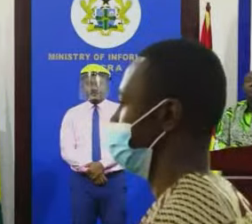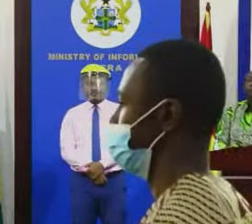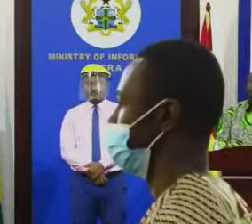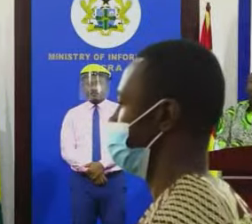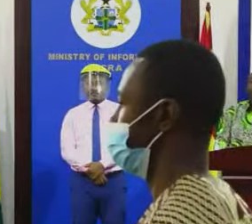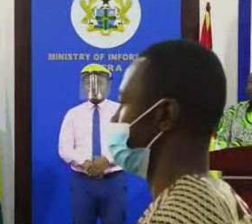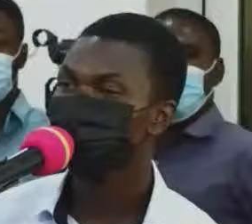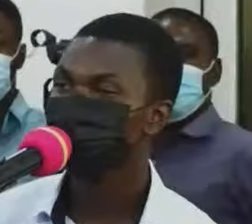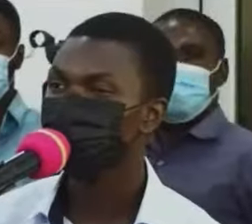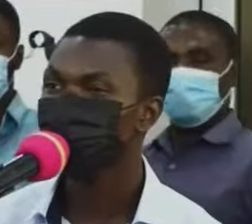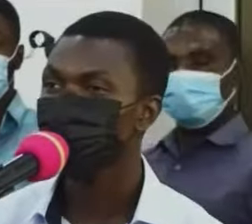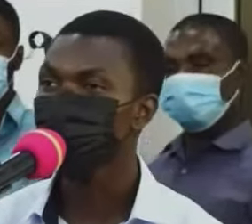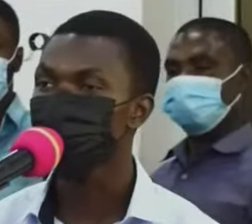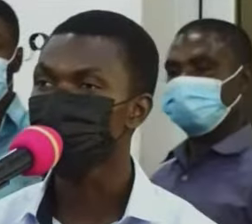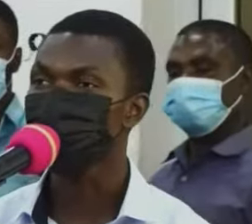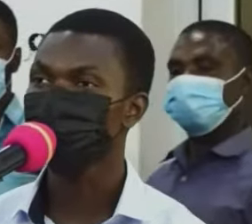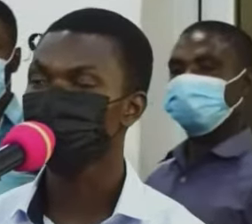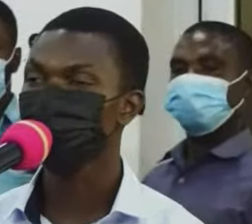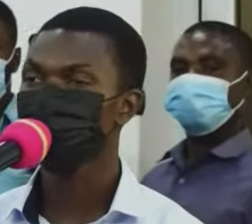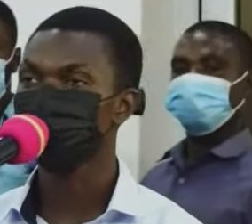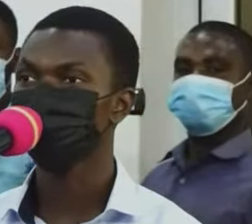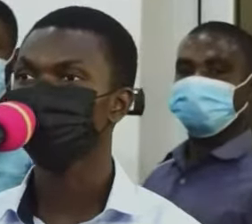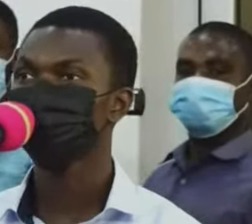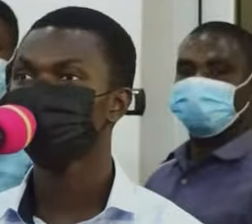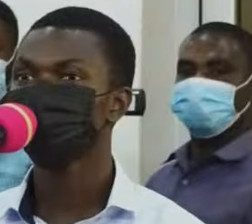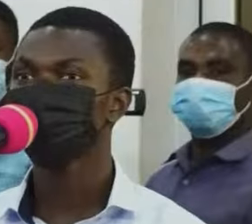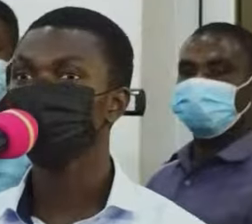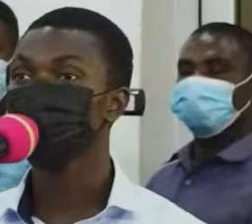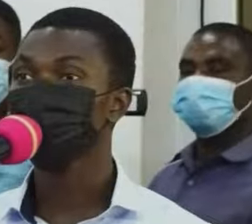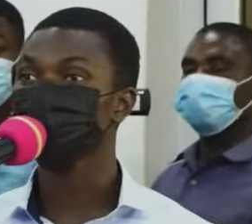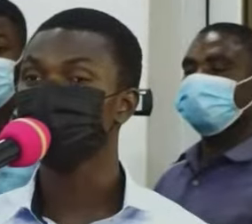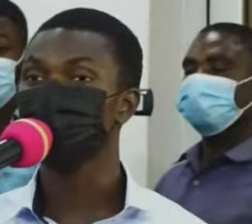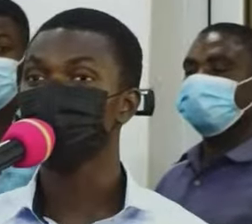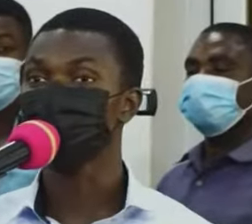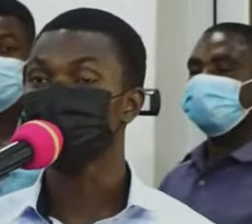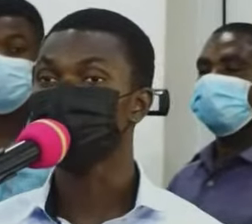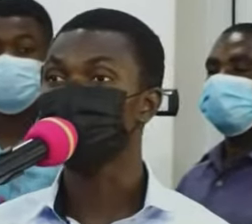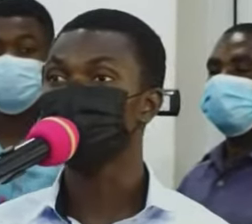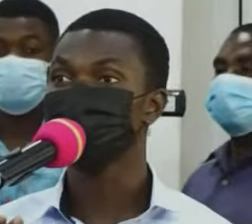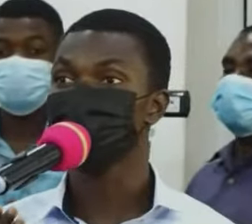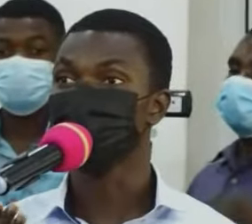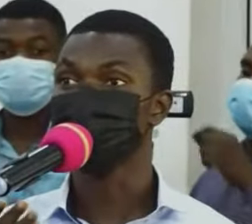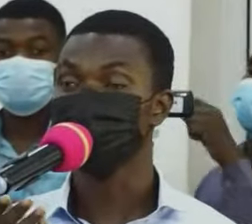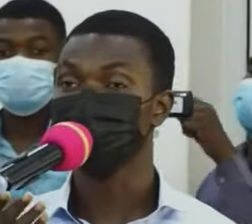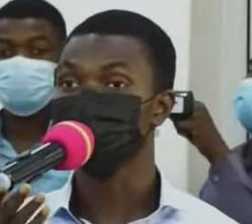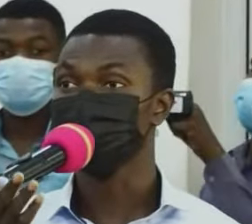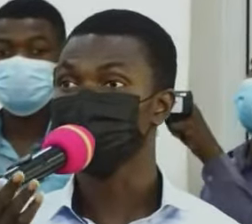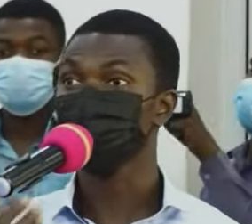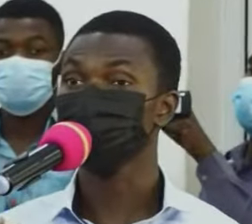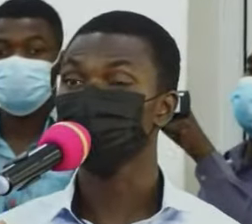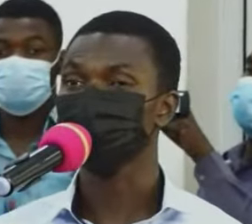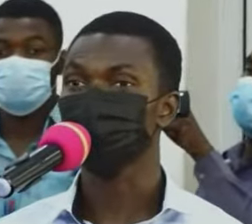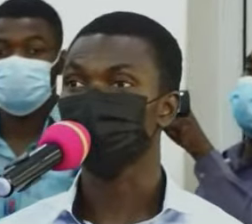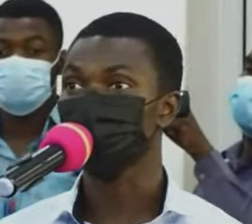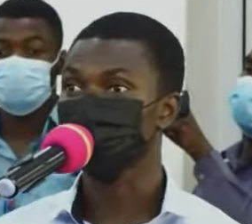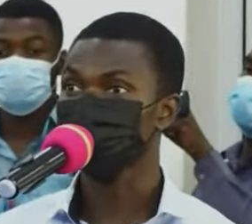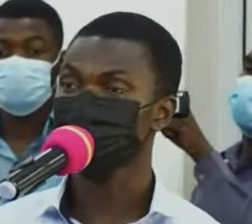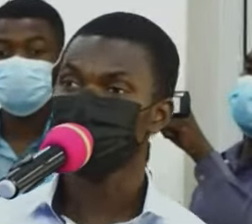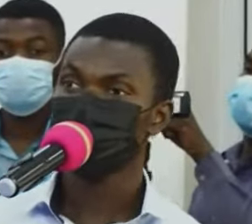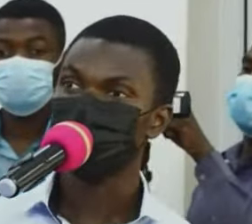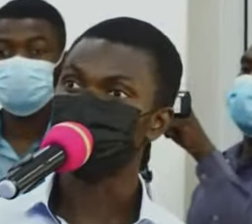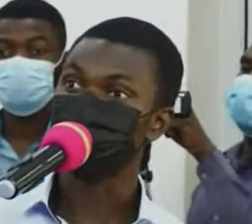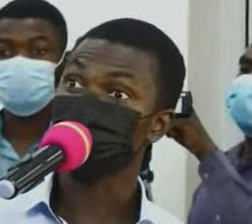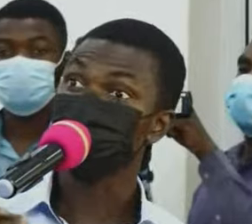Honorable, good morning. Morning. Pastor Femi Opokumi from Kingdom FM. Pastor, my question here about piracy. Mr. Alonso has not come